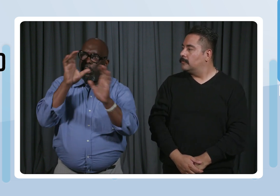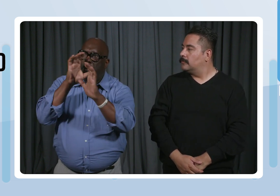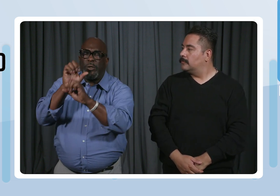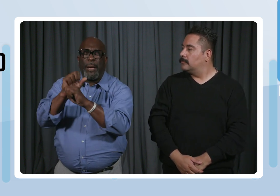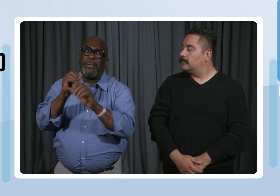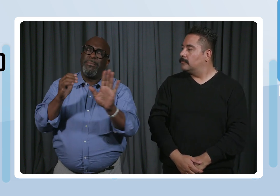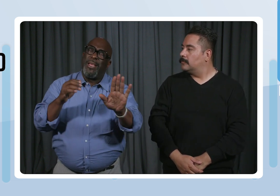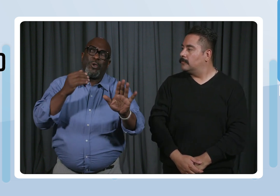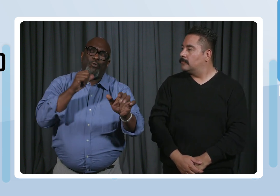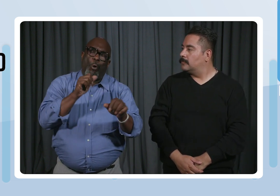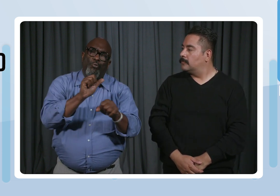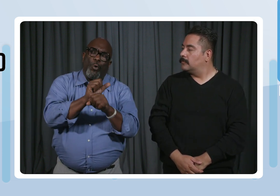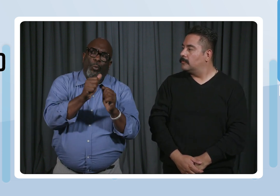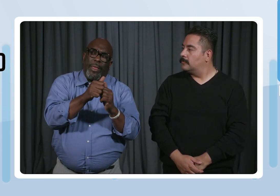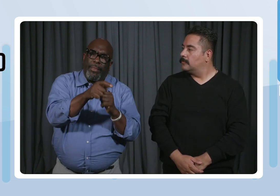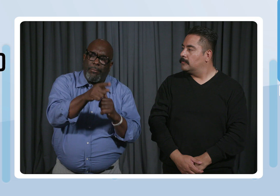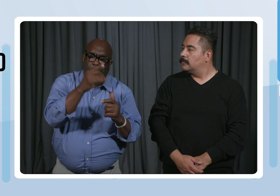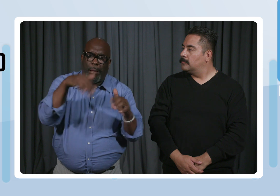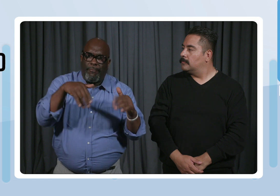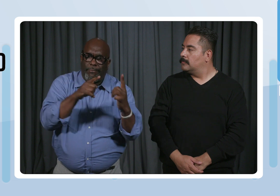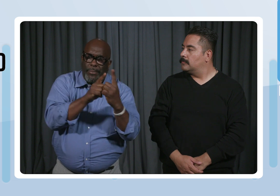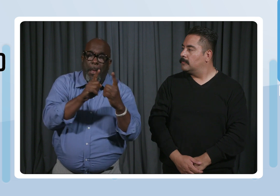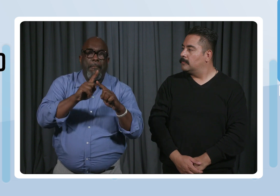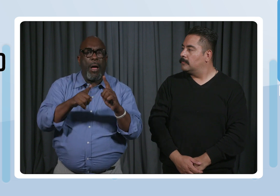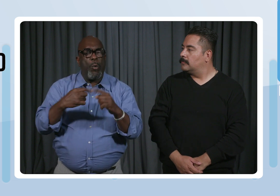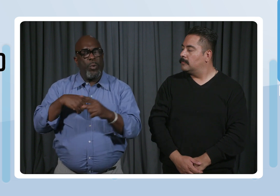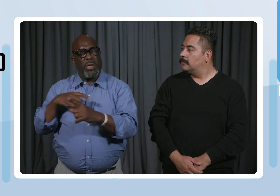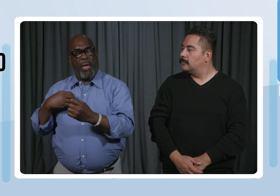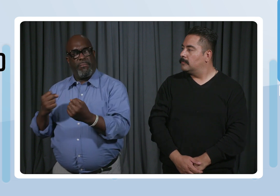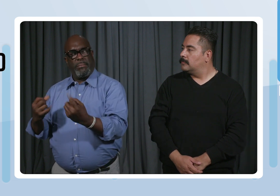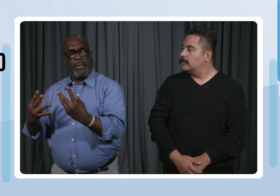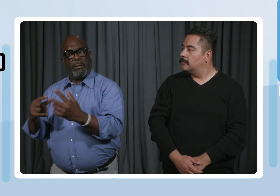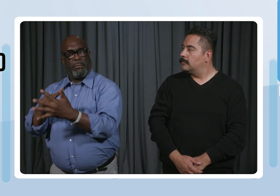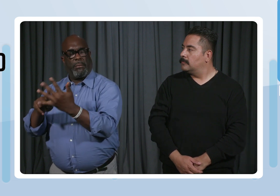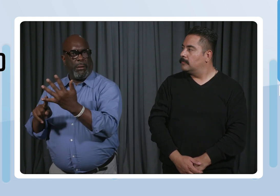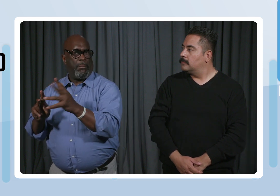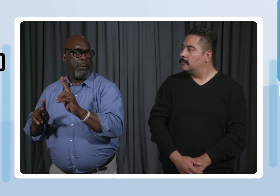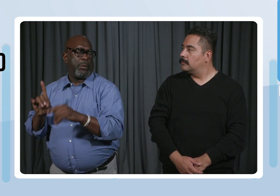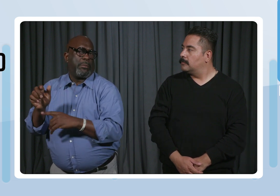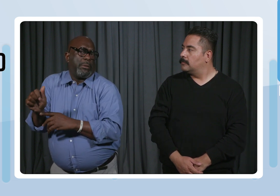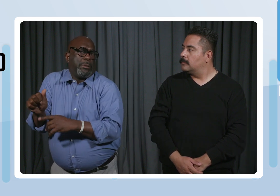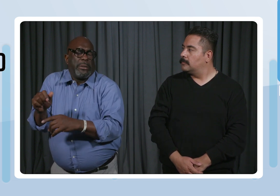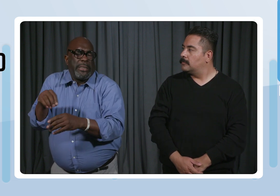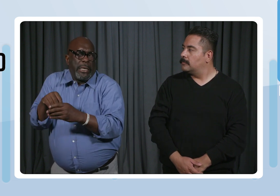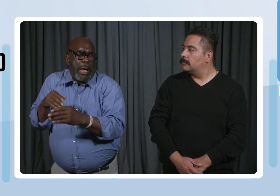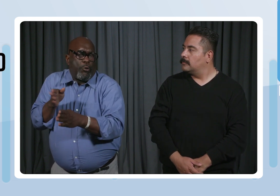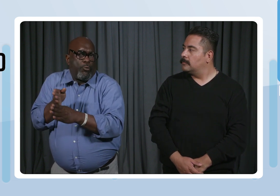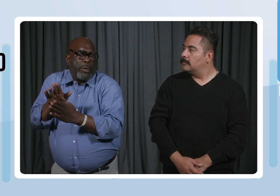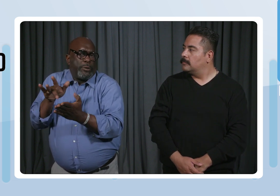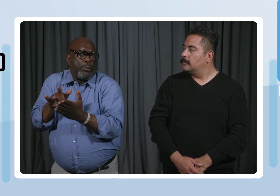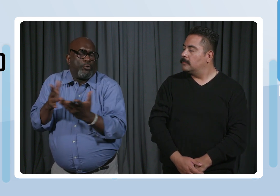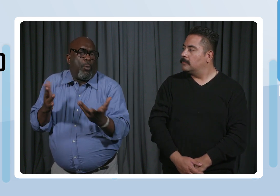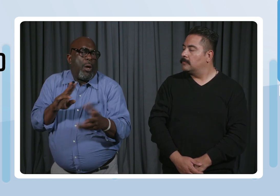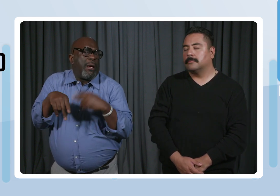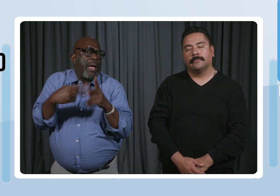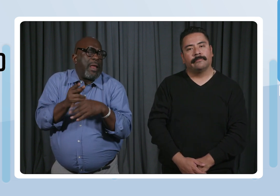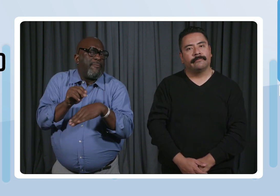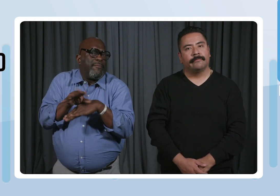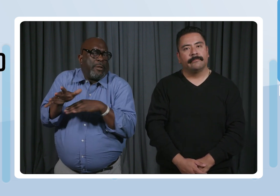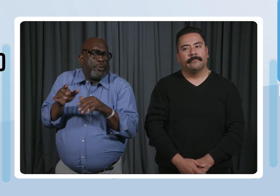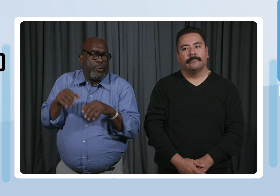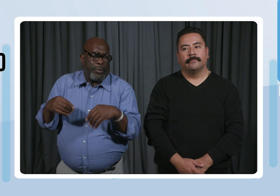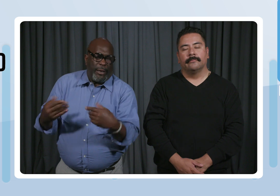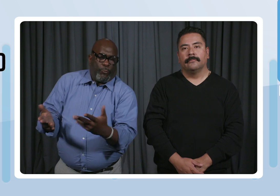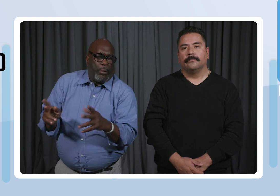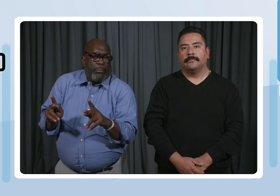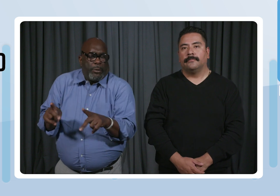work with a lot of different job seekers at our career center. And yeah, I'm just wondering, like, what advice you would give to someone who's looking for a job and has